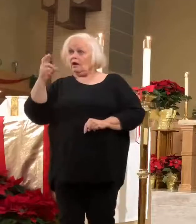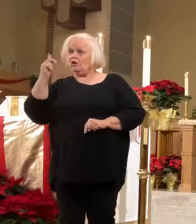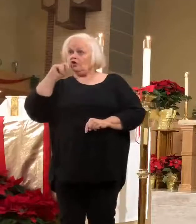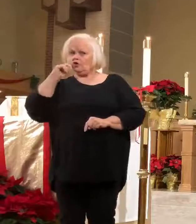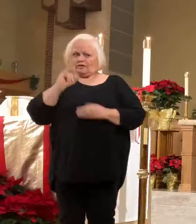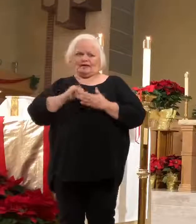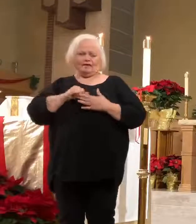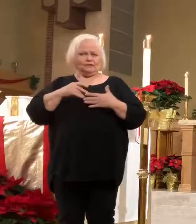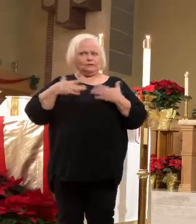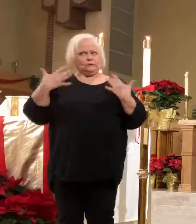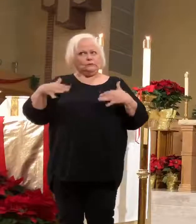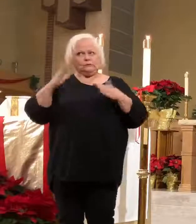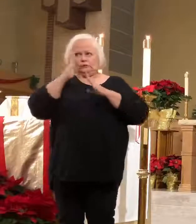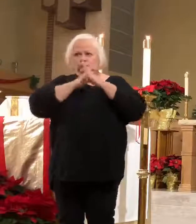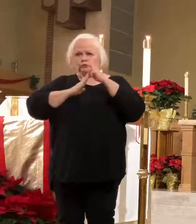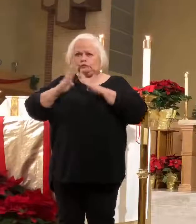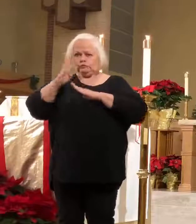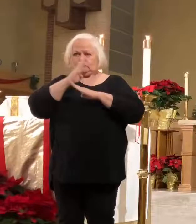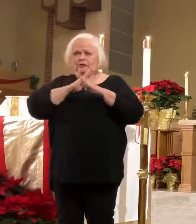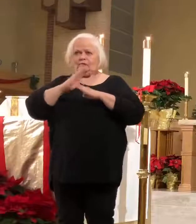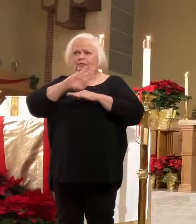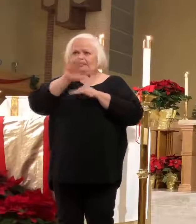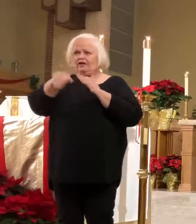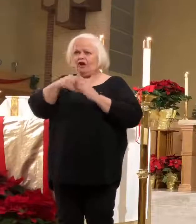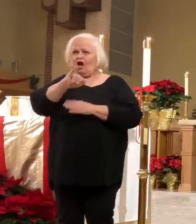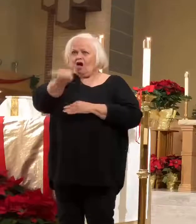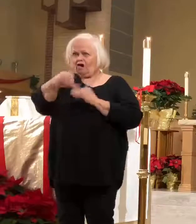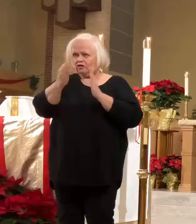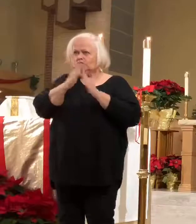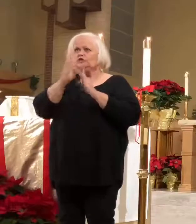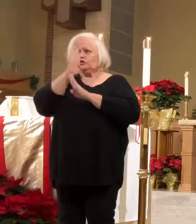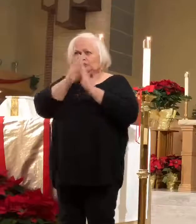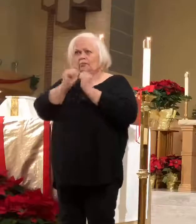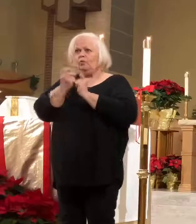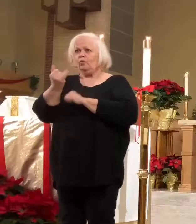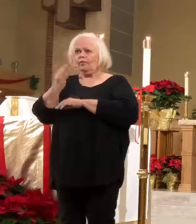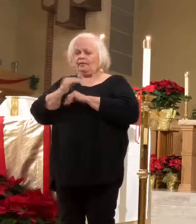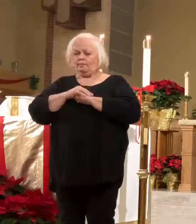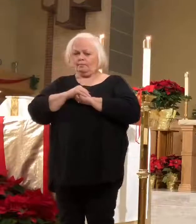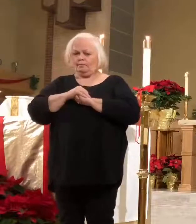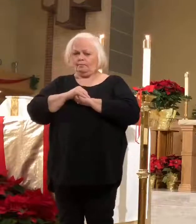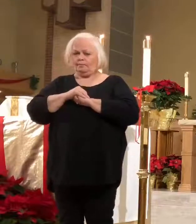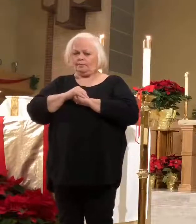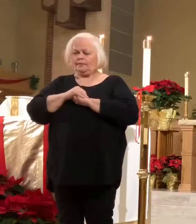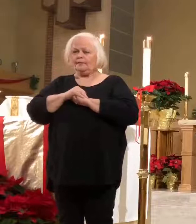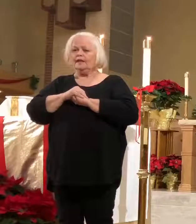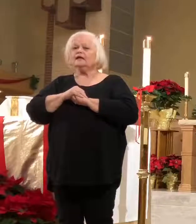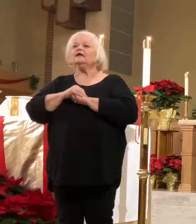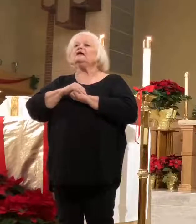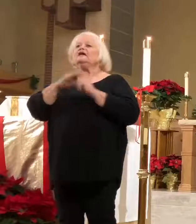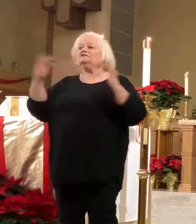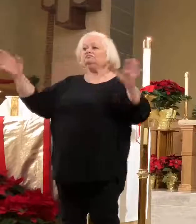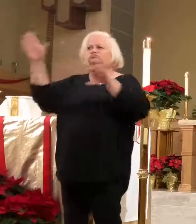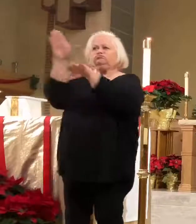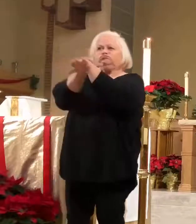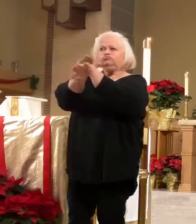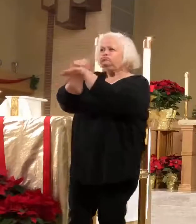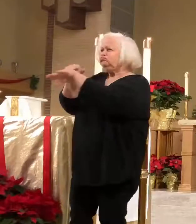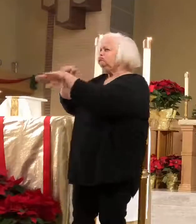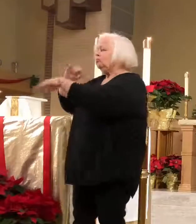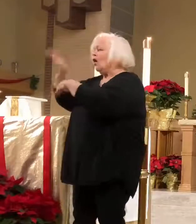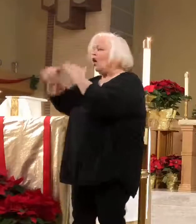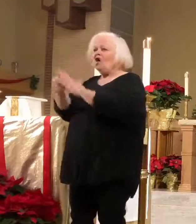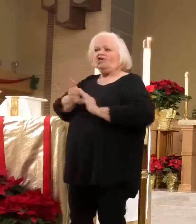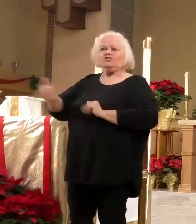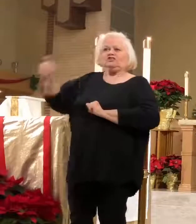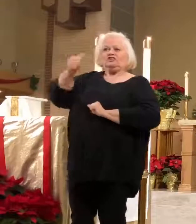was greatly troubled, and all Jerusalem with him. Assembling all the chief priests and the scribes